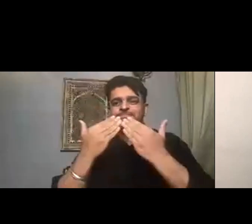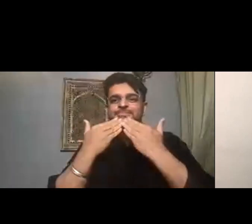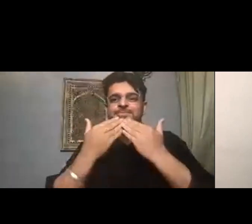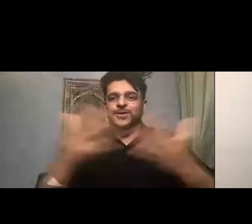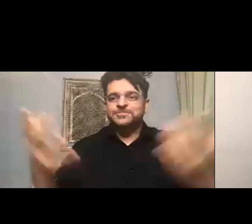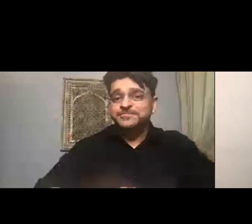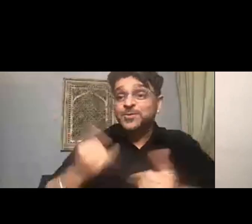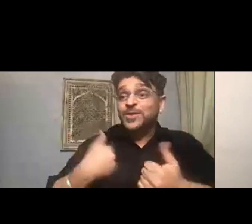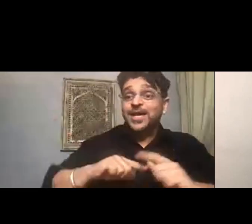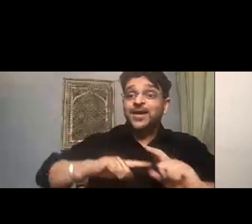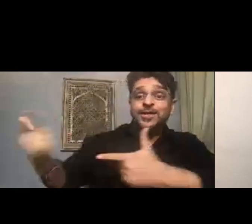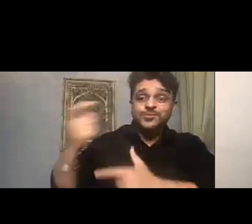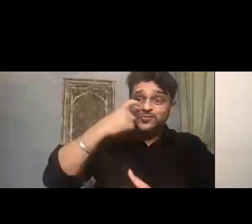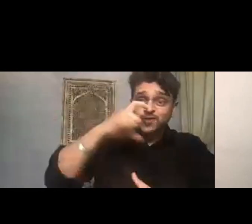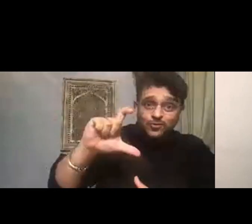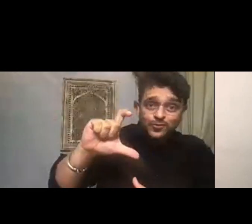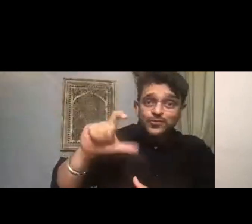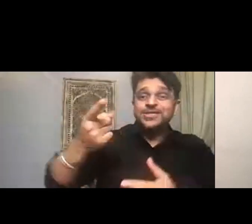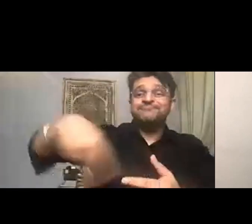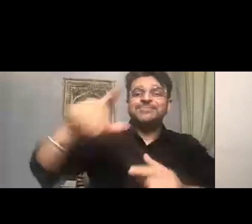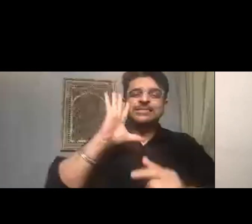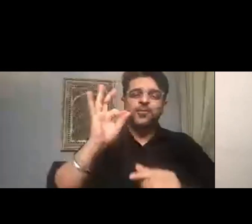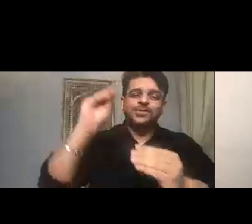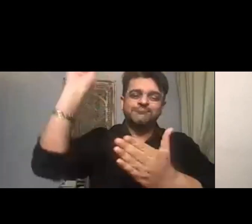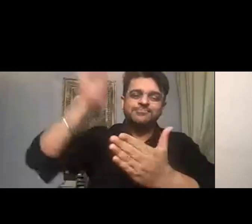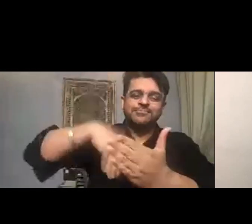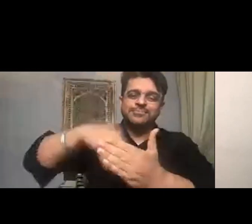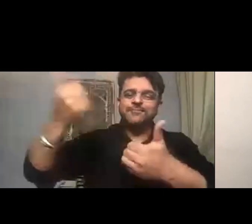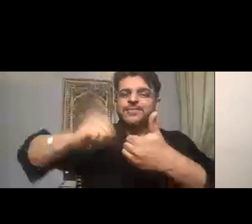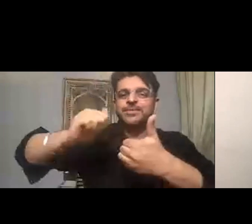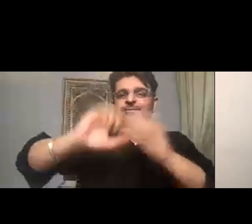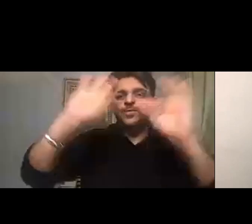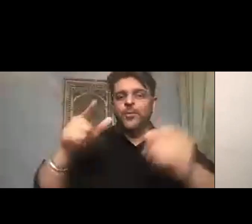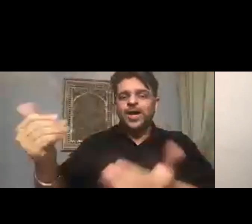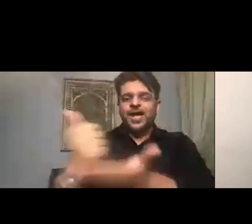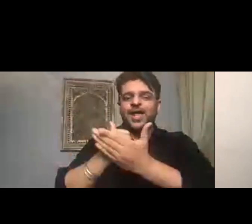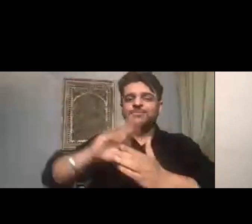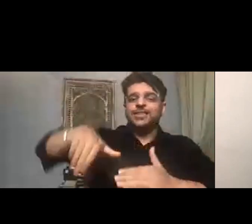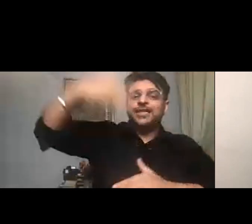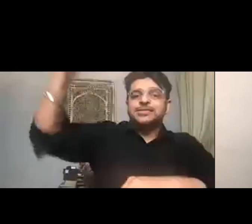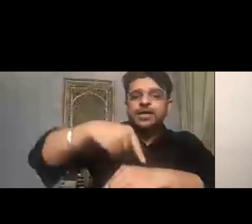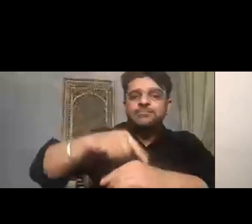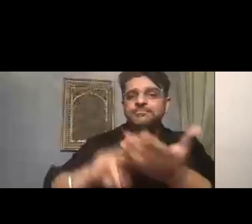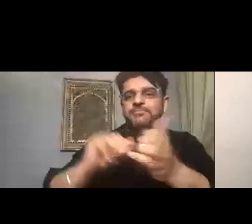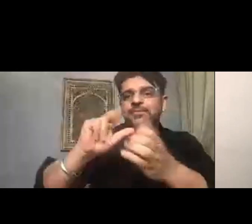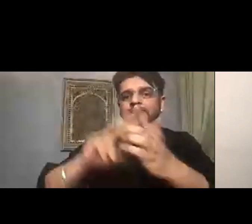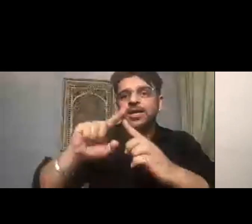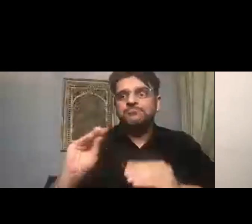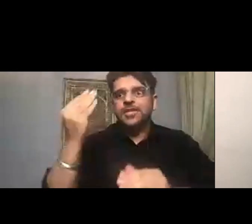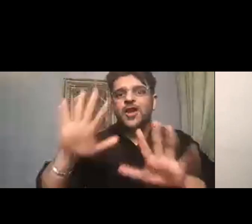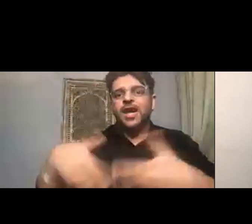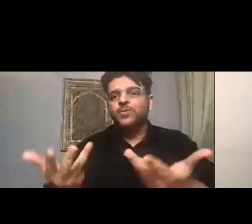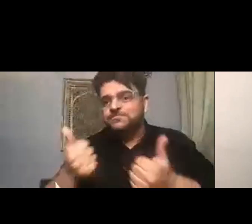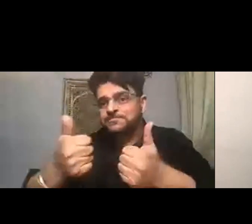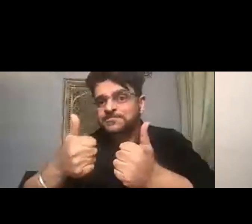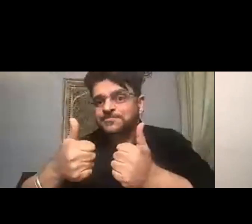you all for joining in. Thank you so much. So now over to Charu, and it's important that you fill out the feedback form for us. That will help us in